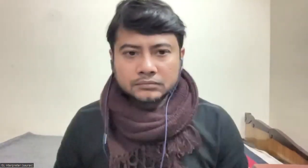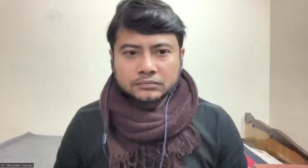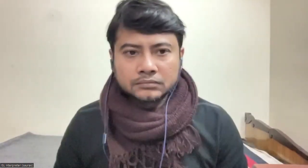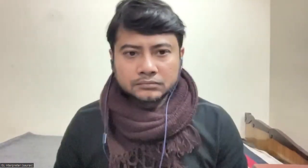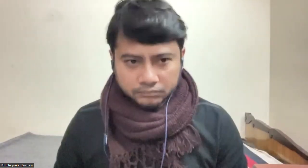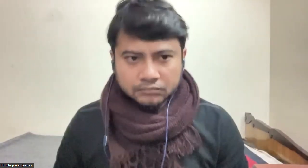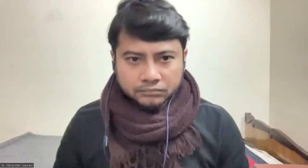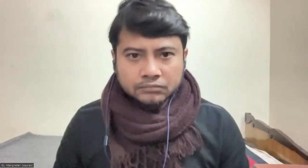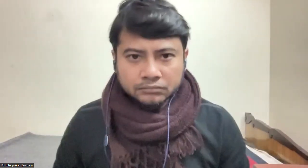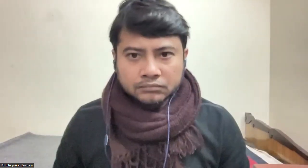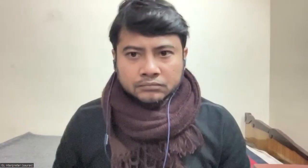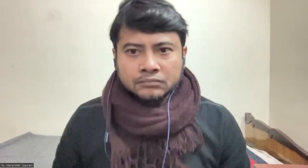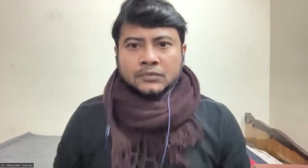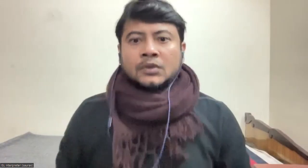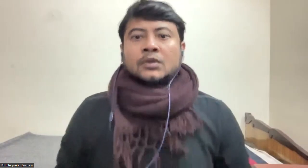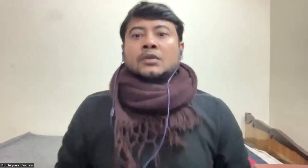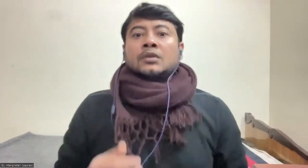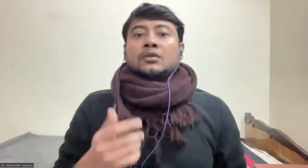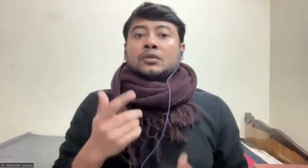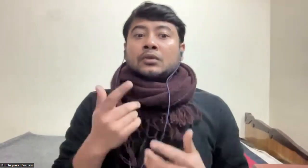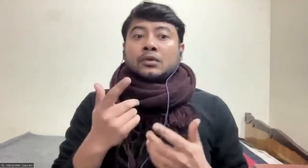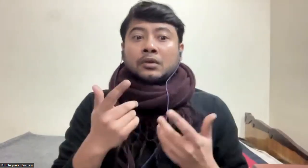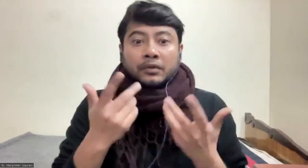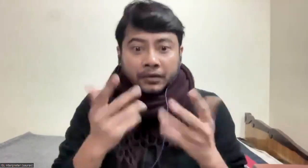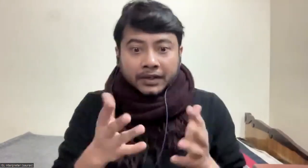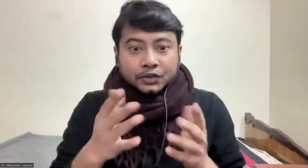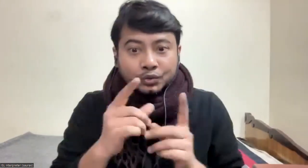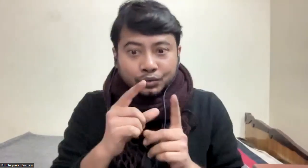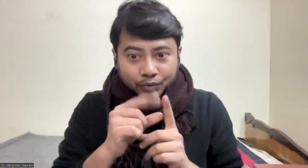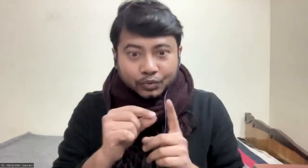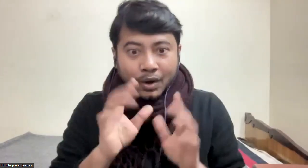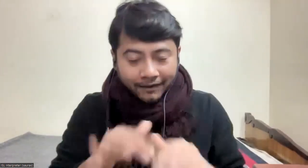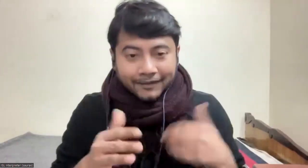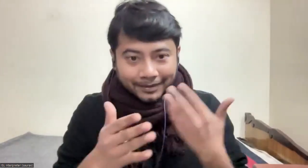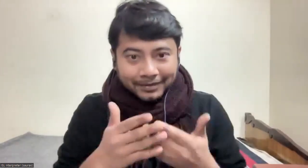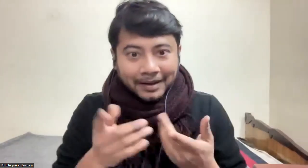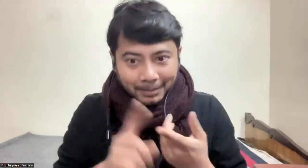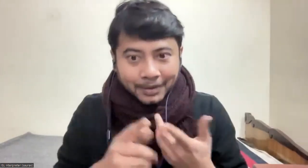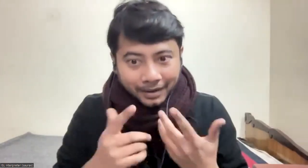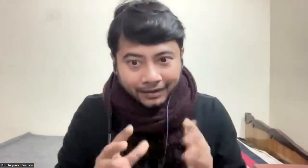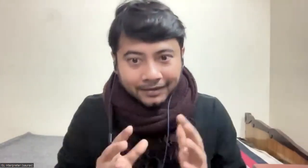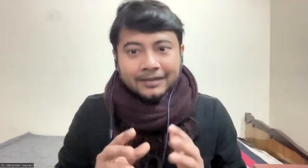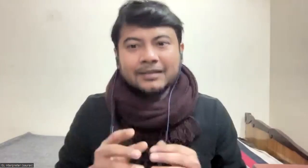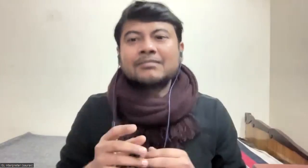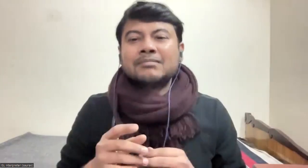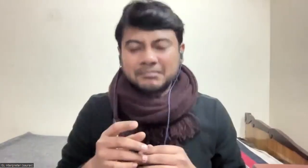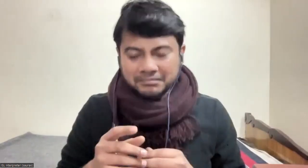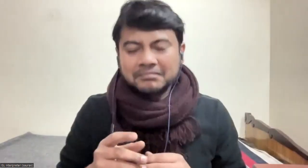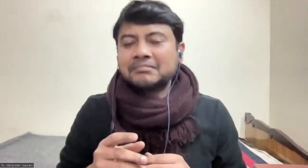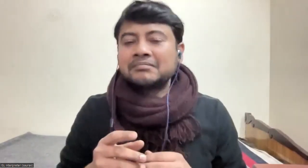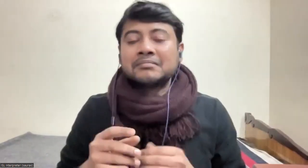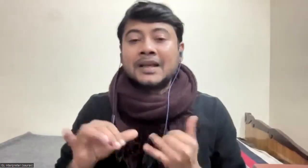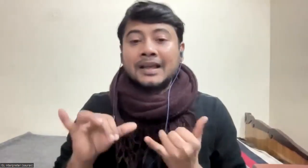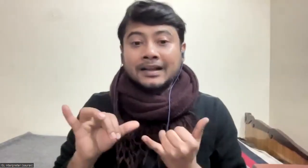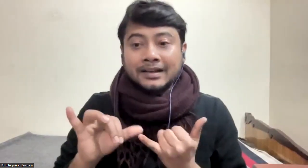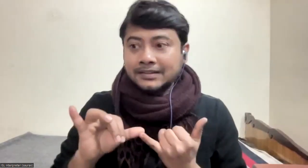So for that we must approach some devotee and we should try to understand our relationship with Krishna, because if